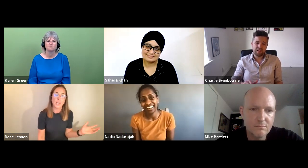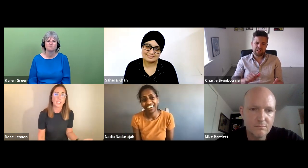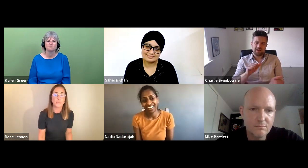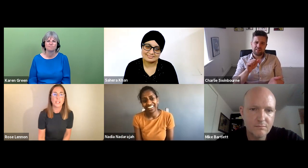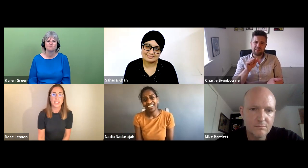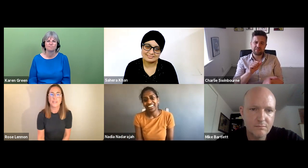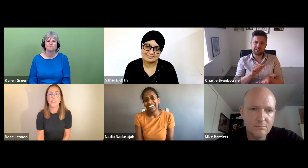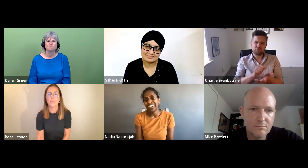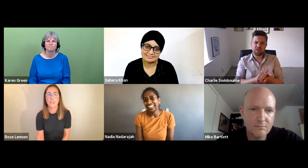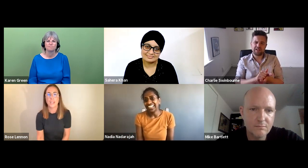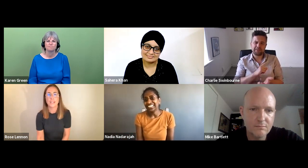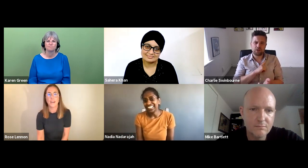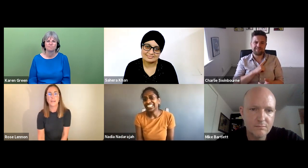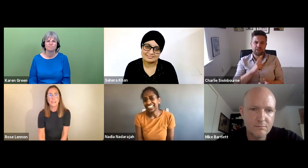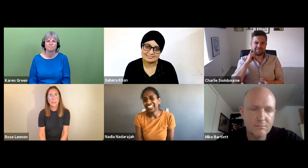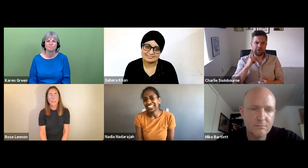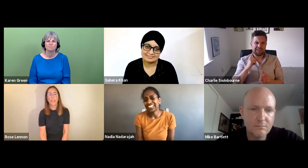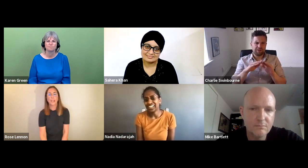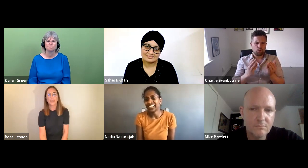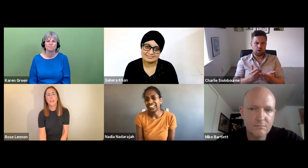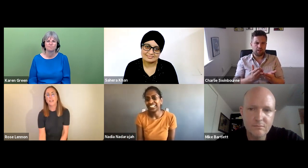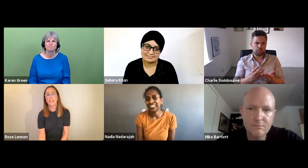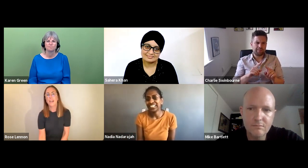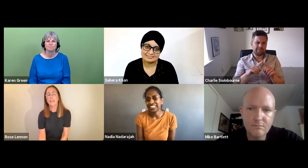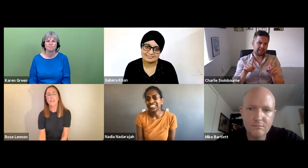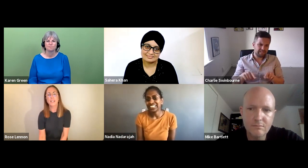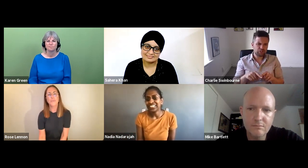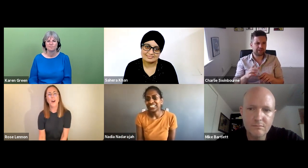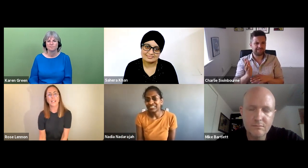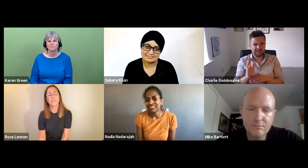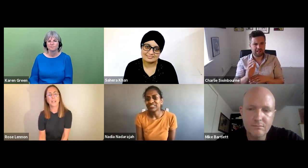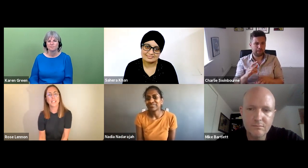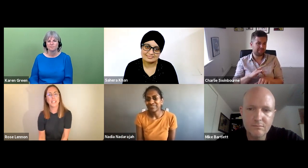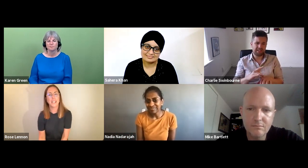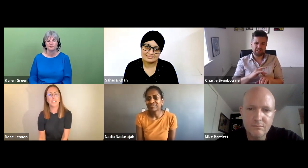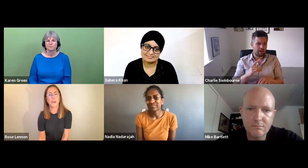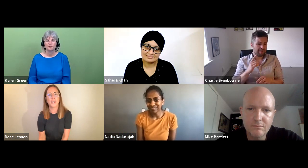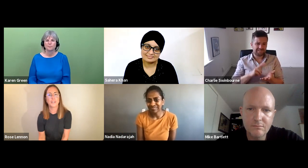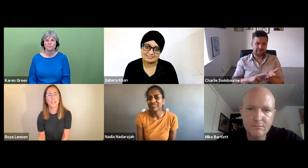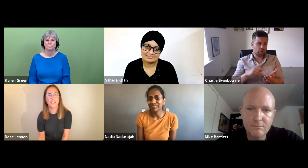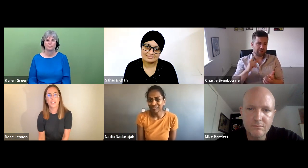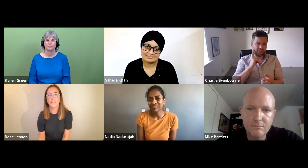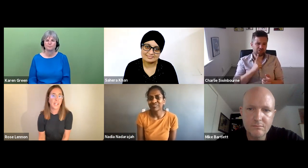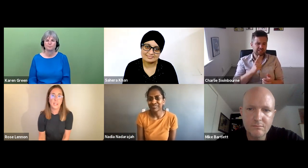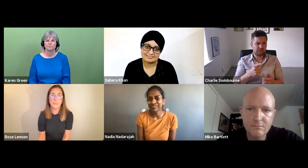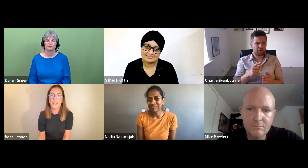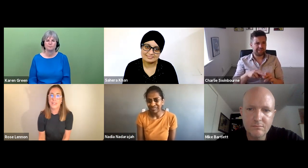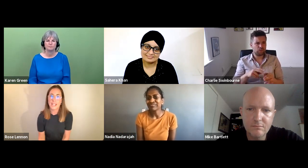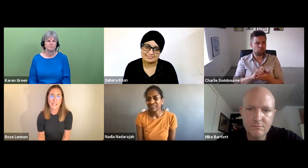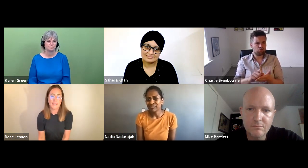other communities involved in theatre. Yeah, that's right. Because in the hearing world, in film, in theatre,